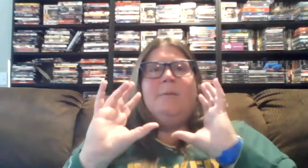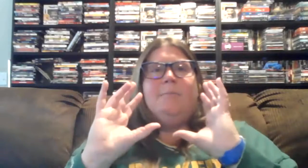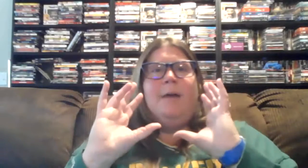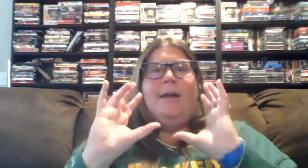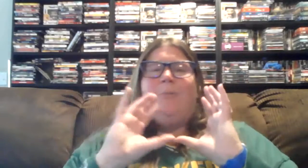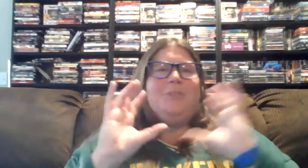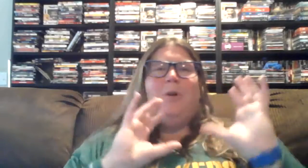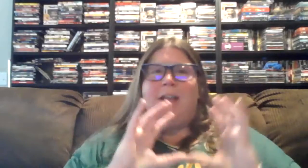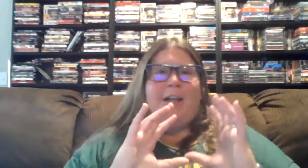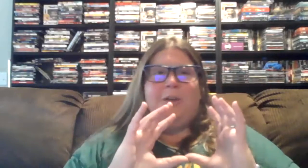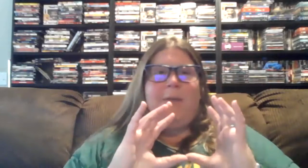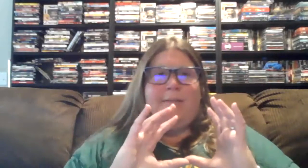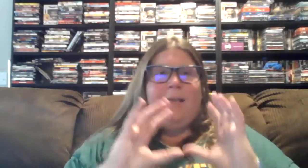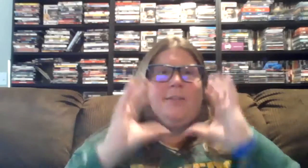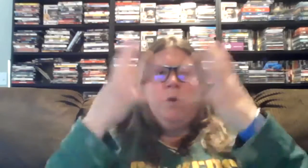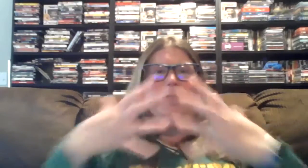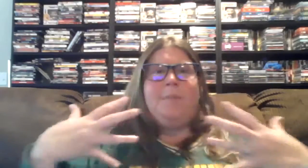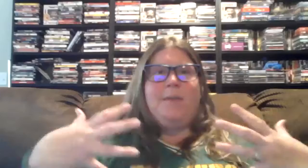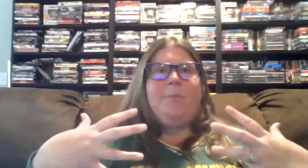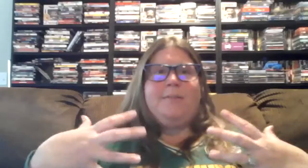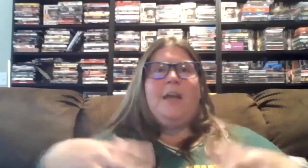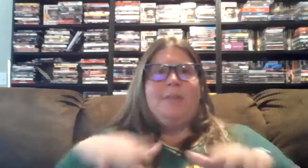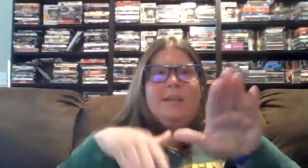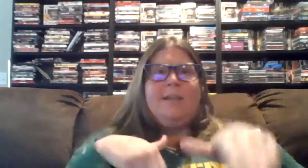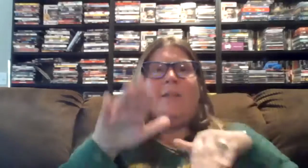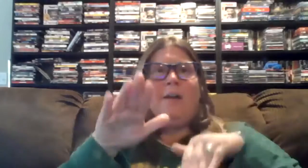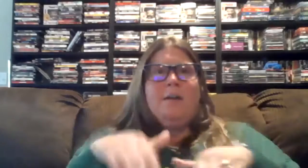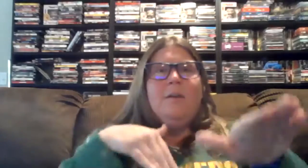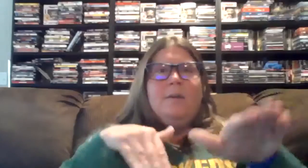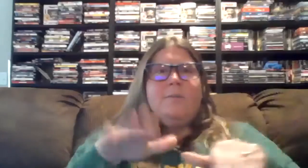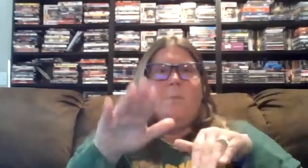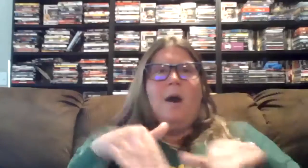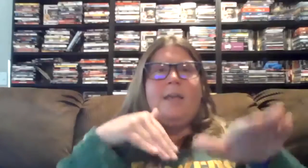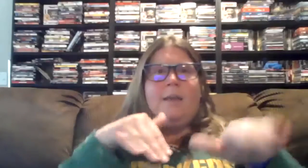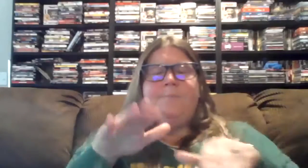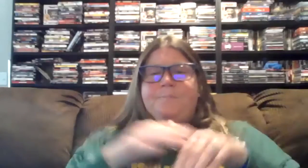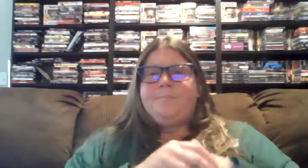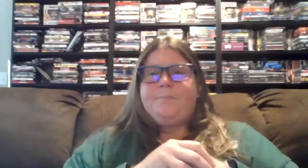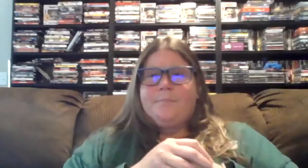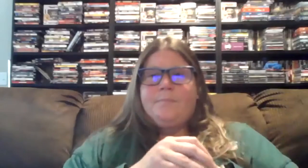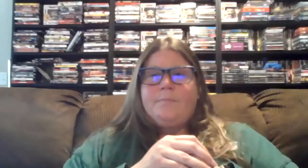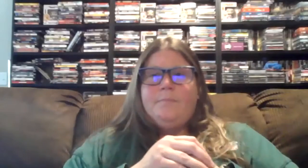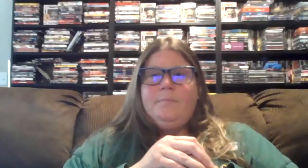on a much more natural basis, and you want them to be able to see everything together. So walking. Bowling sign,